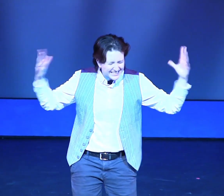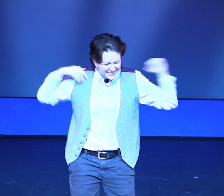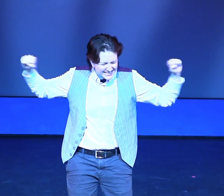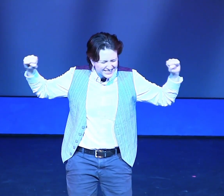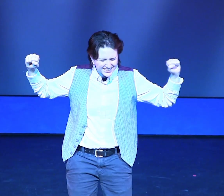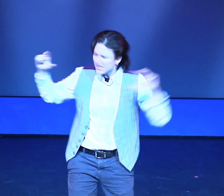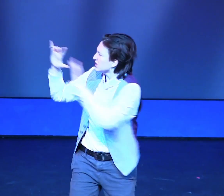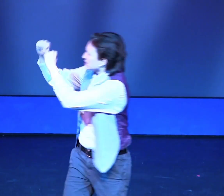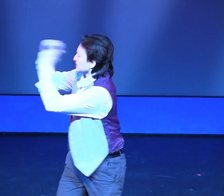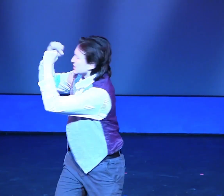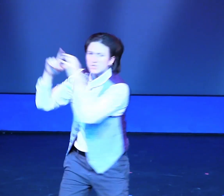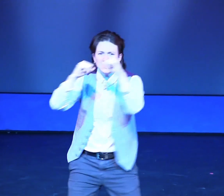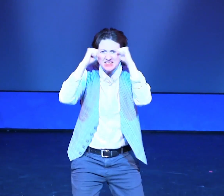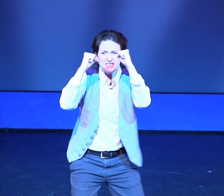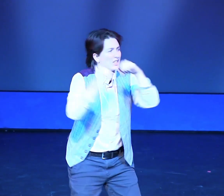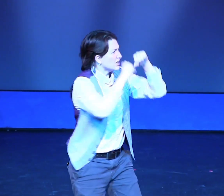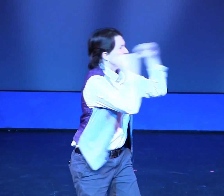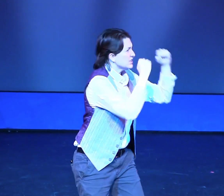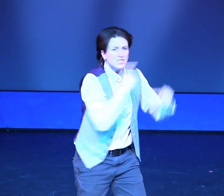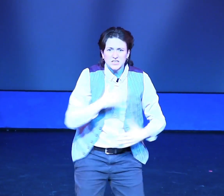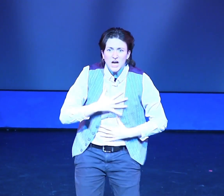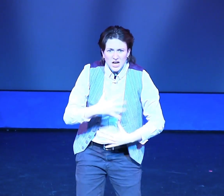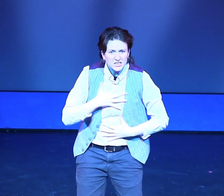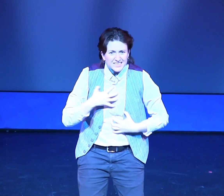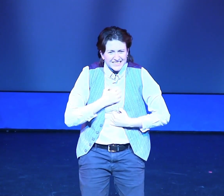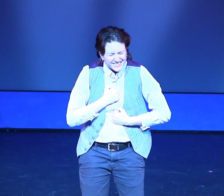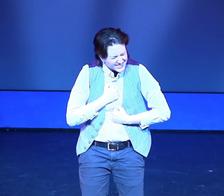Intersectionality, intersectionality, inter.